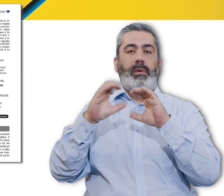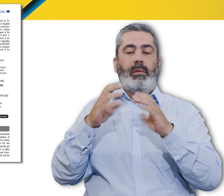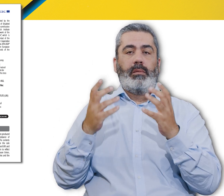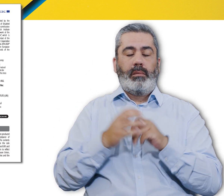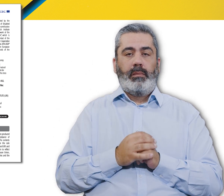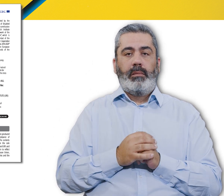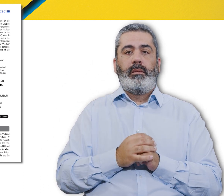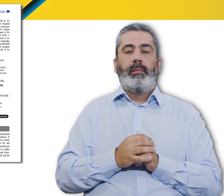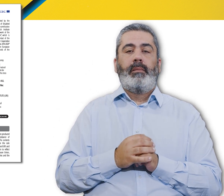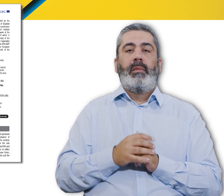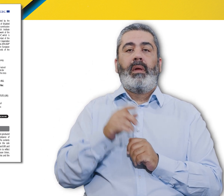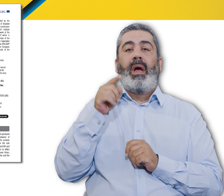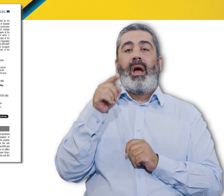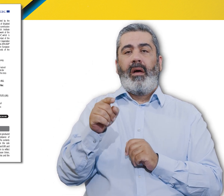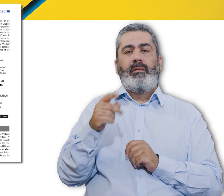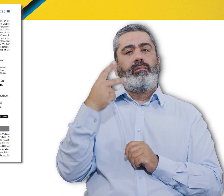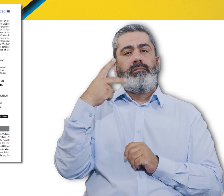Email: